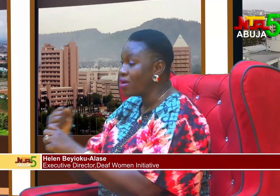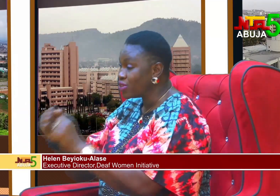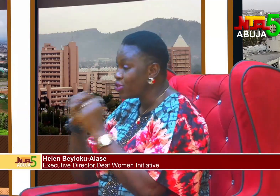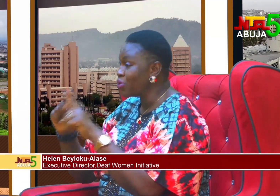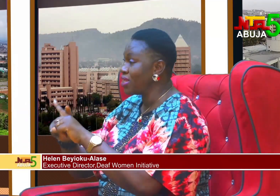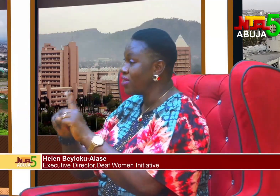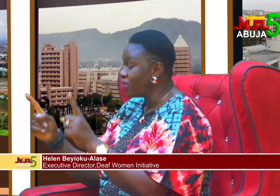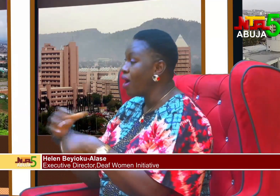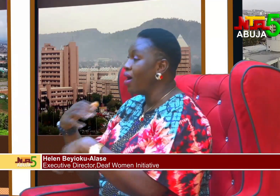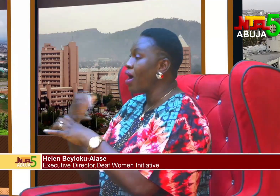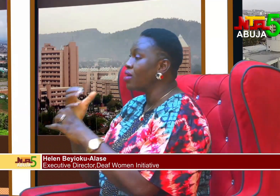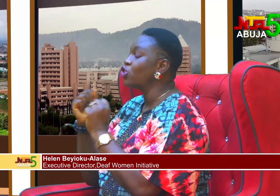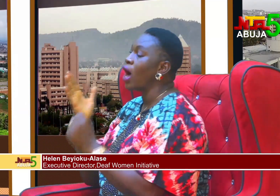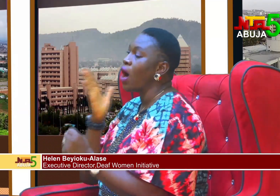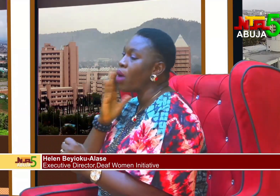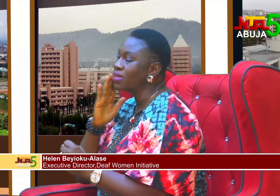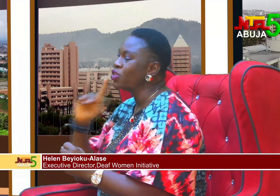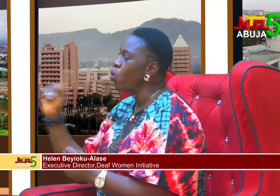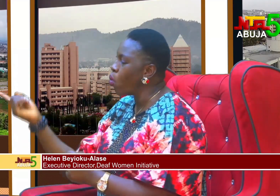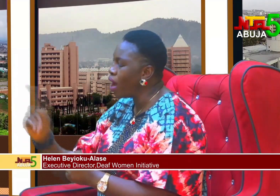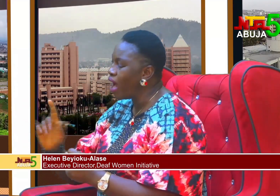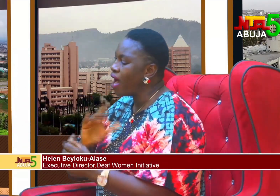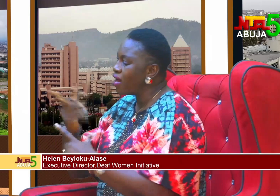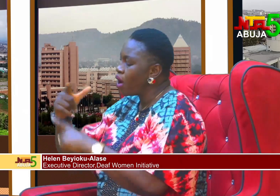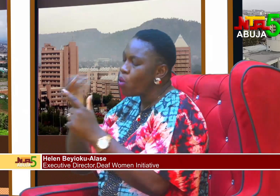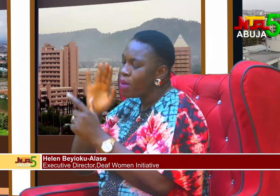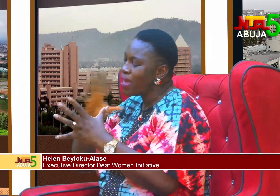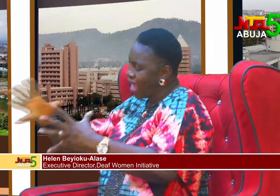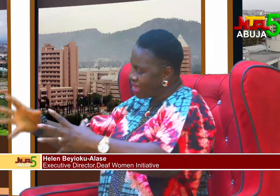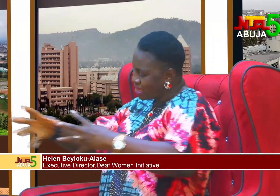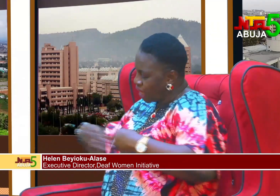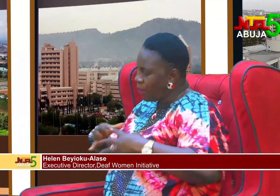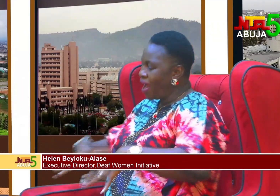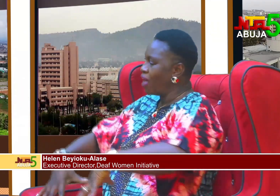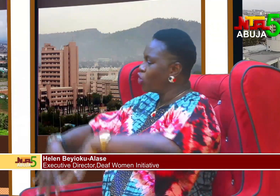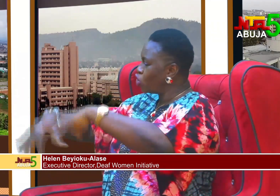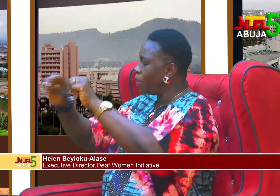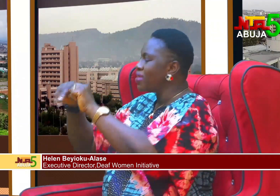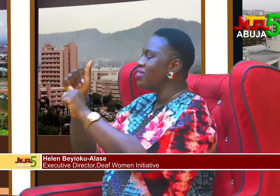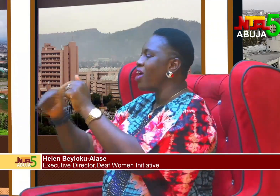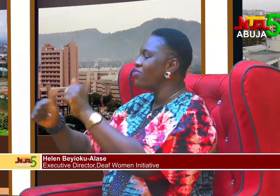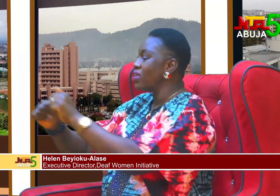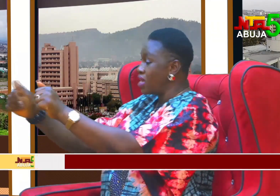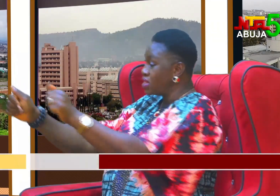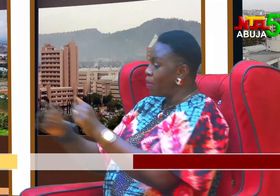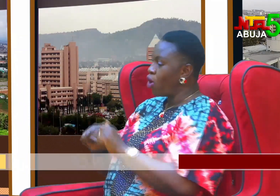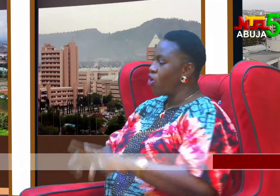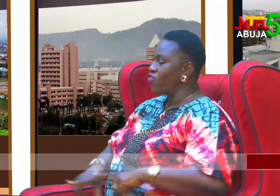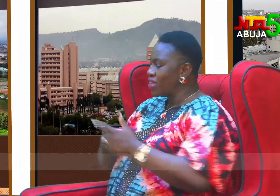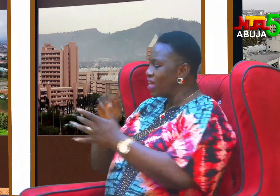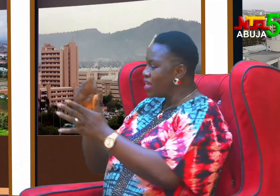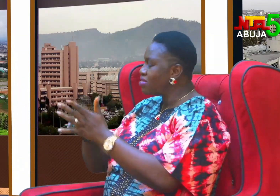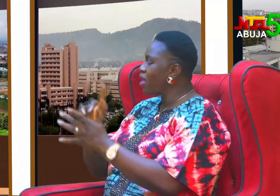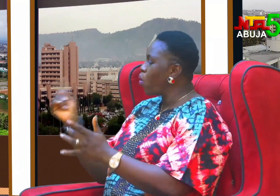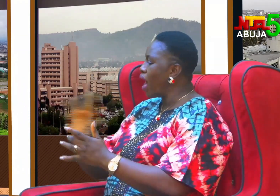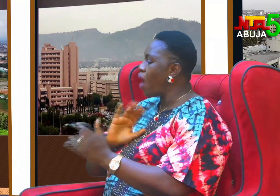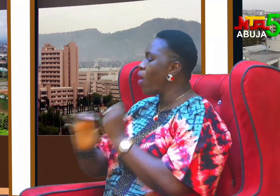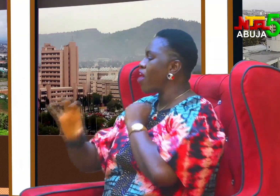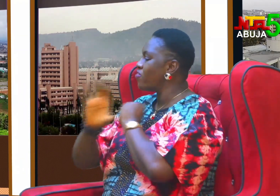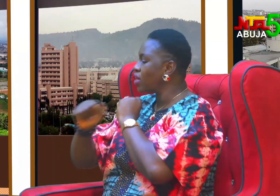with sign language, everybody is included and you're able to communicate effectively and just contribute your own quarter as a person, not